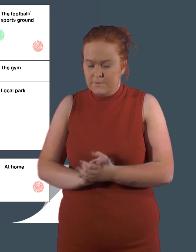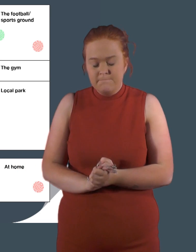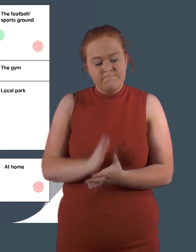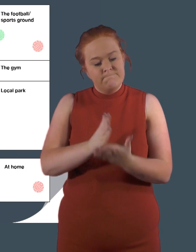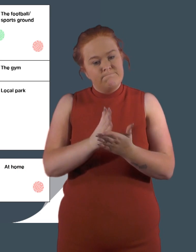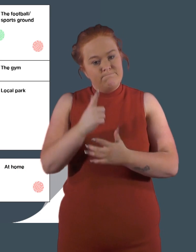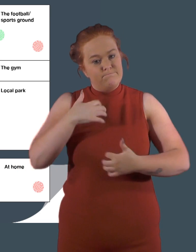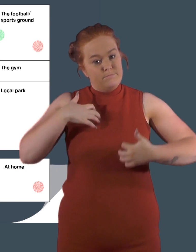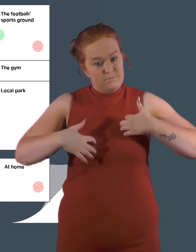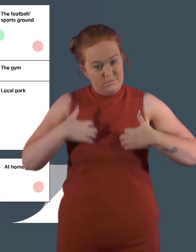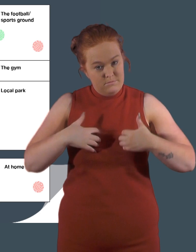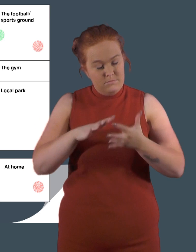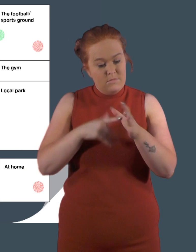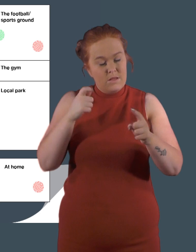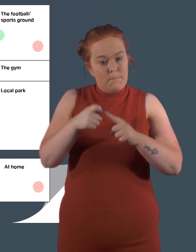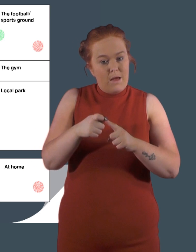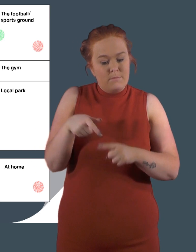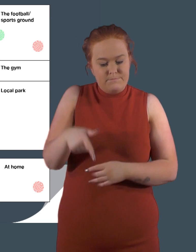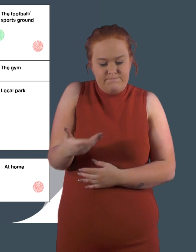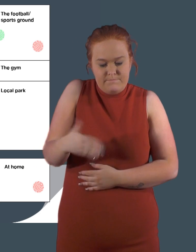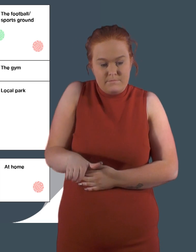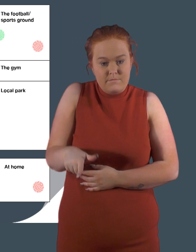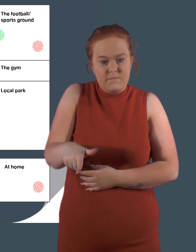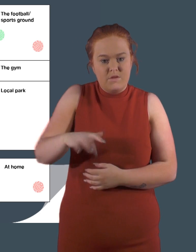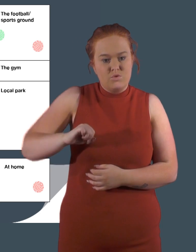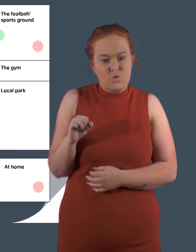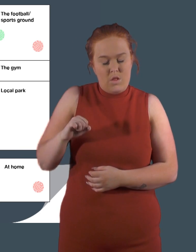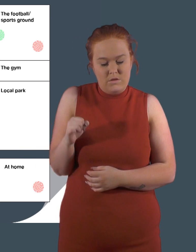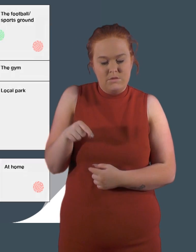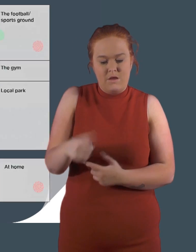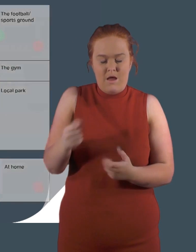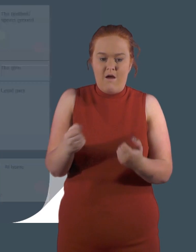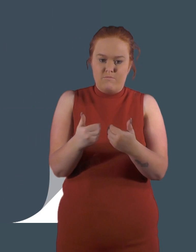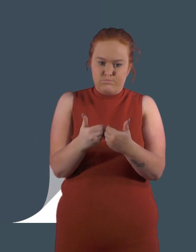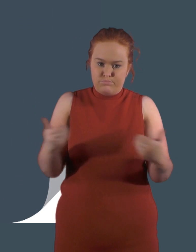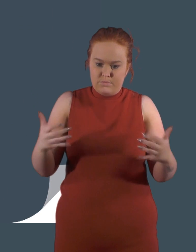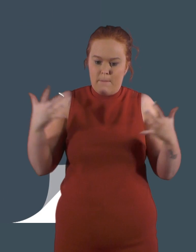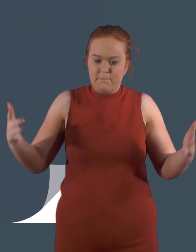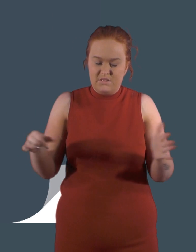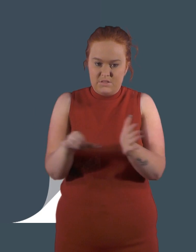be an issue, you might find that your learners are more confident and take to this activity quite quickly.